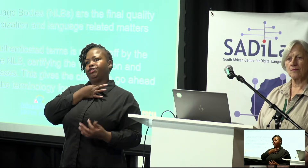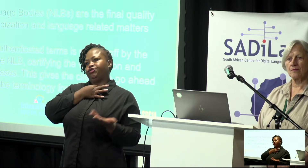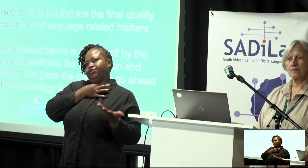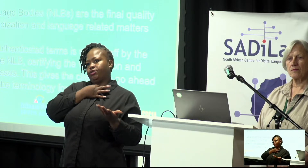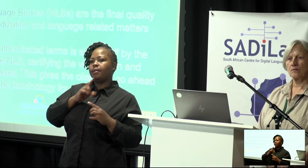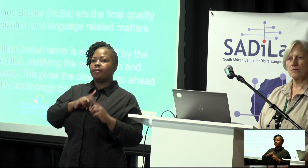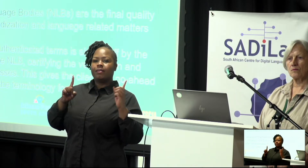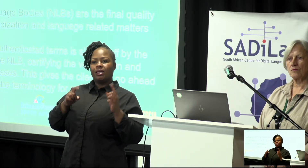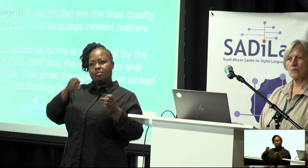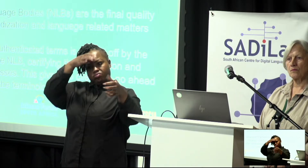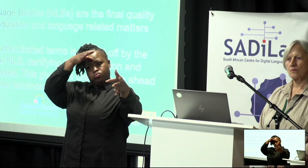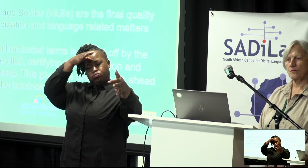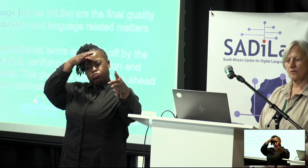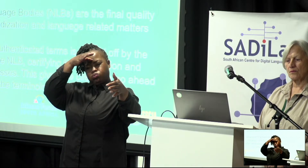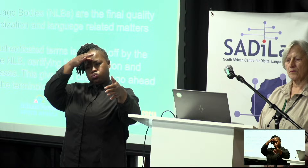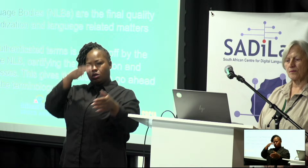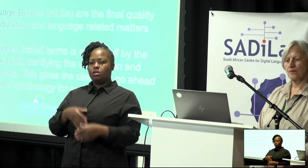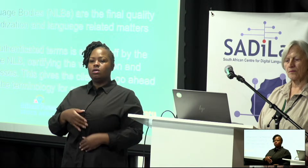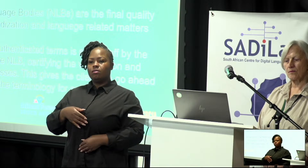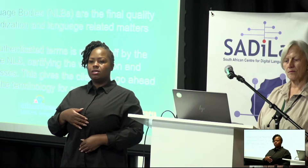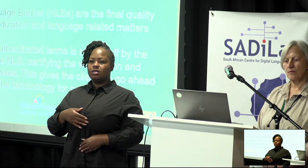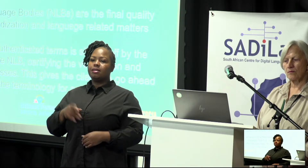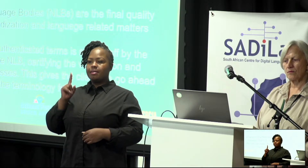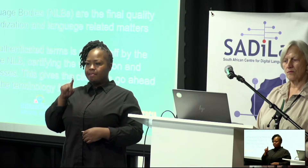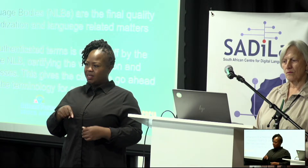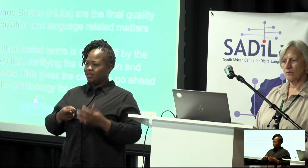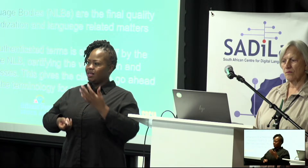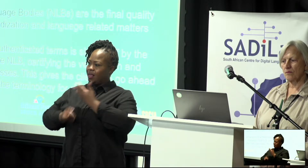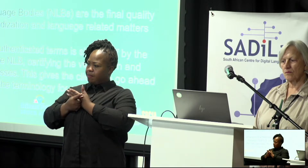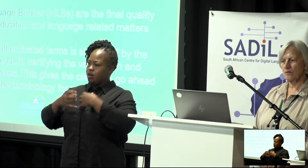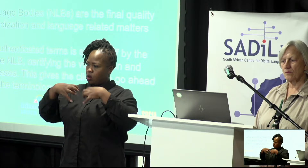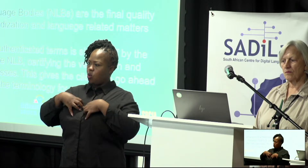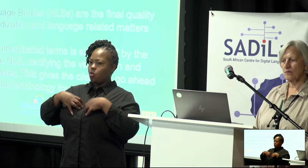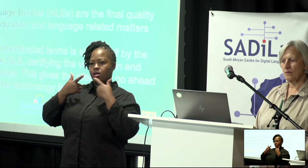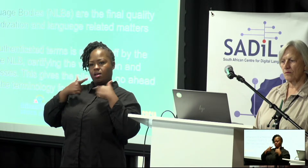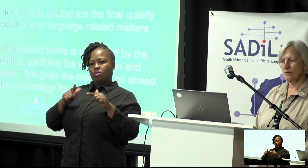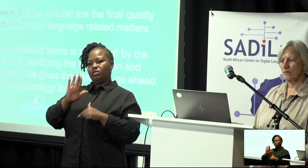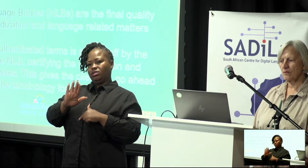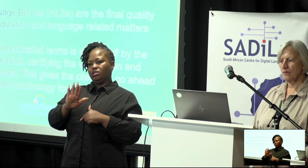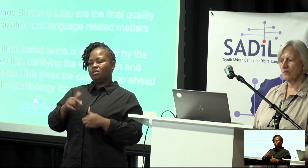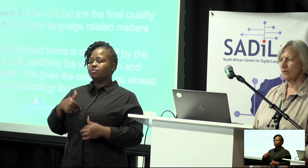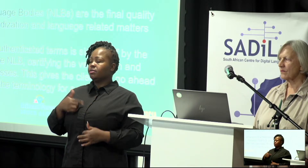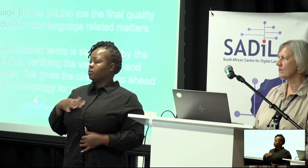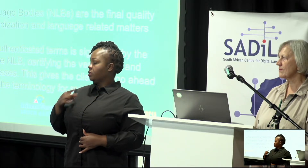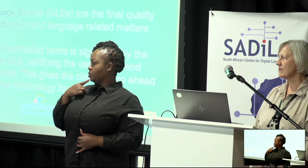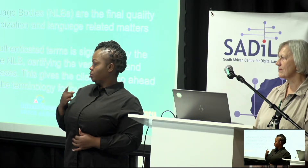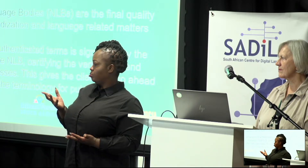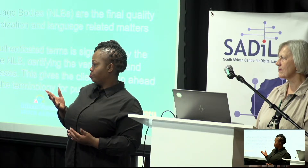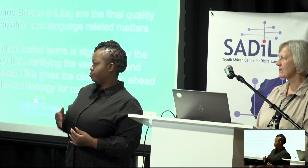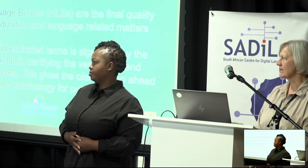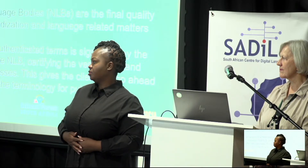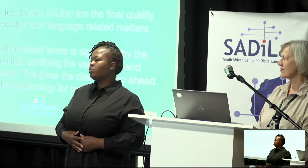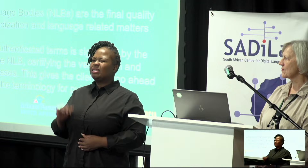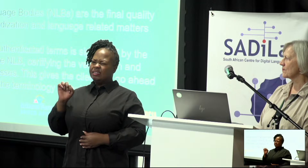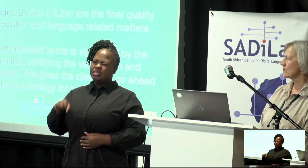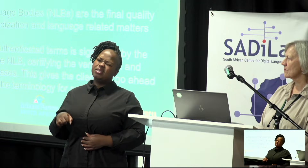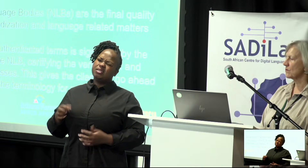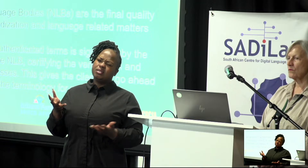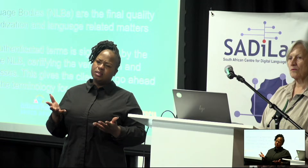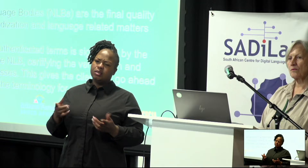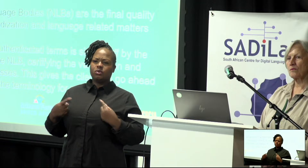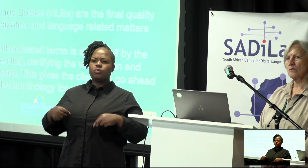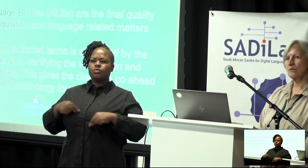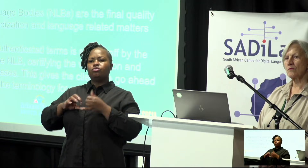the protection knowledge is done in indigenous languages. So I just wanted to say that there is some efforts